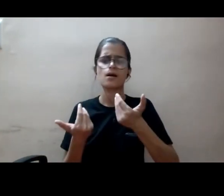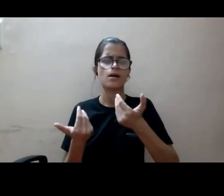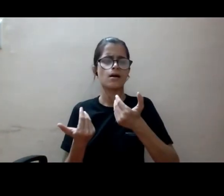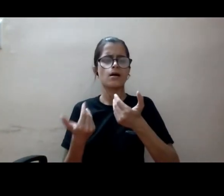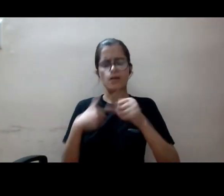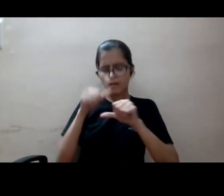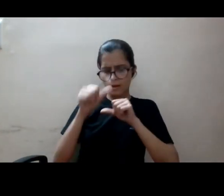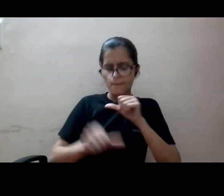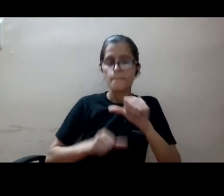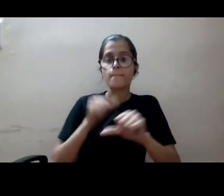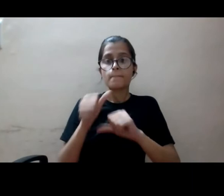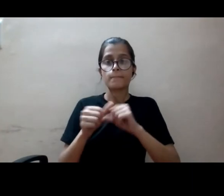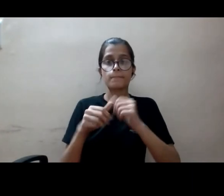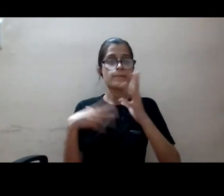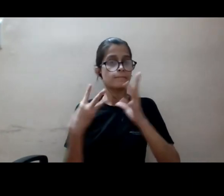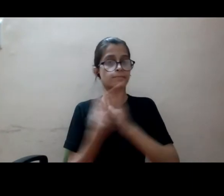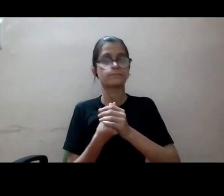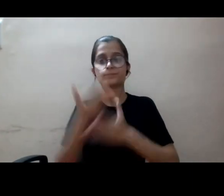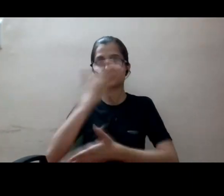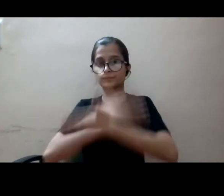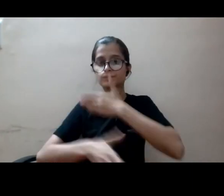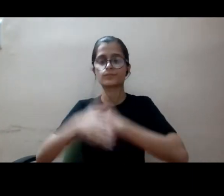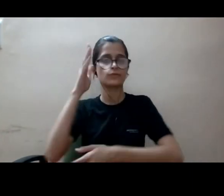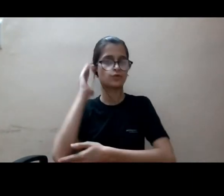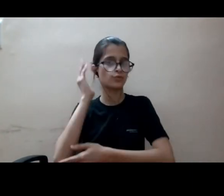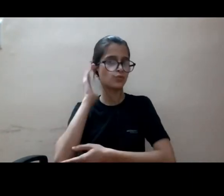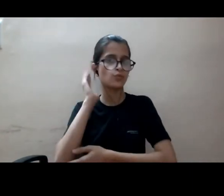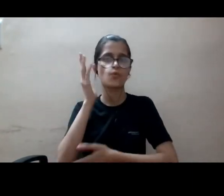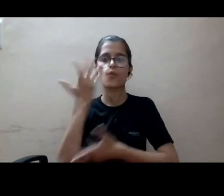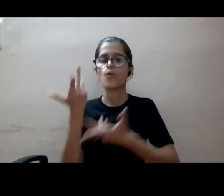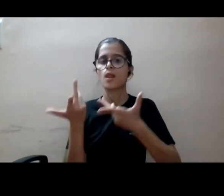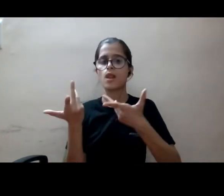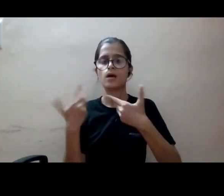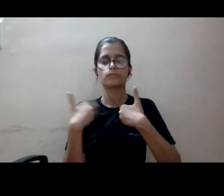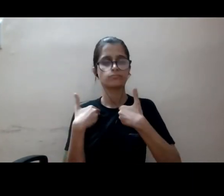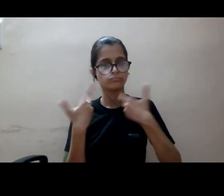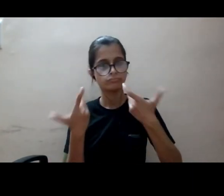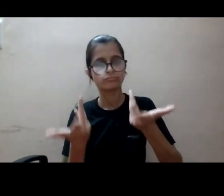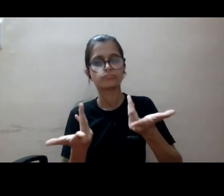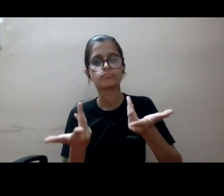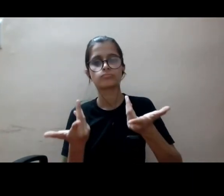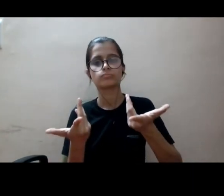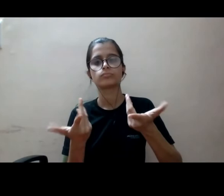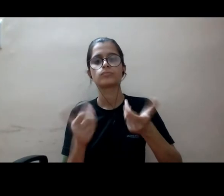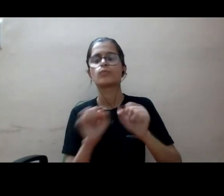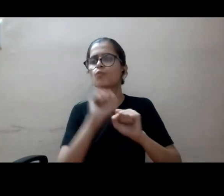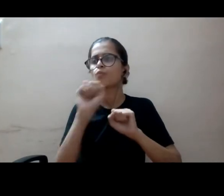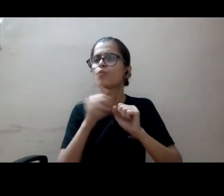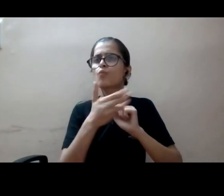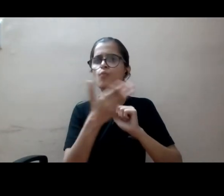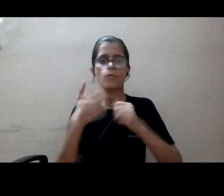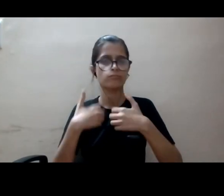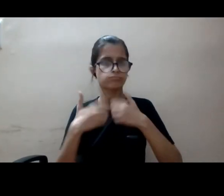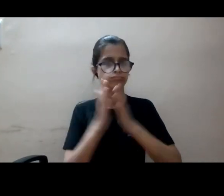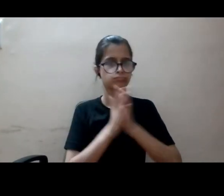process, not only of being a disabled scholar or a scholar who favors and is interested in